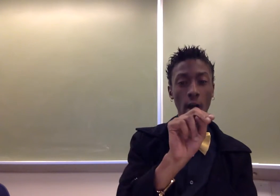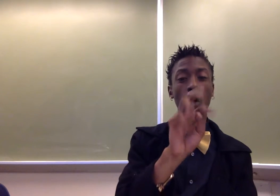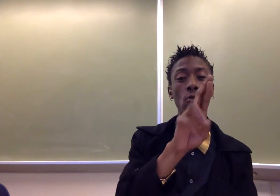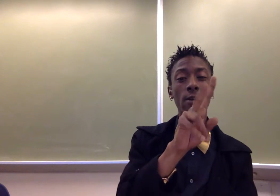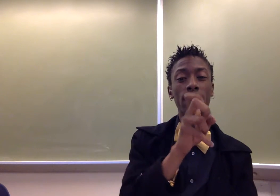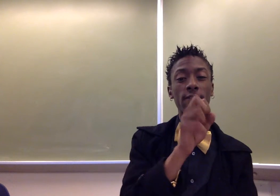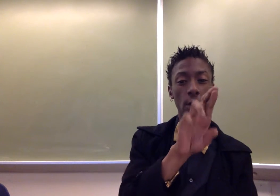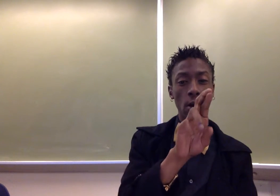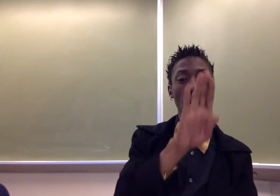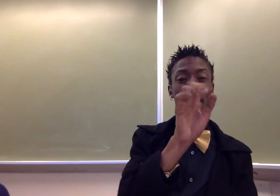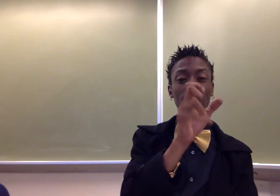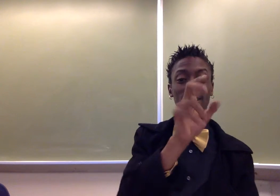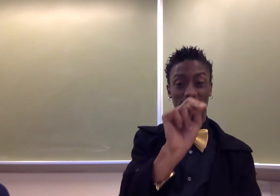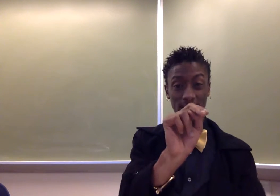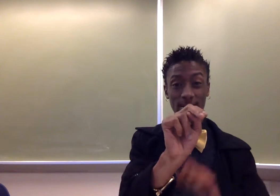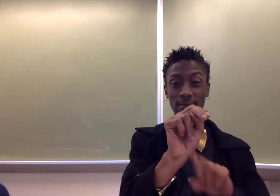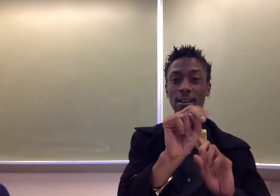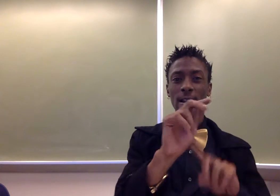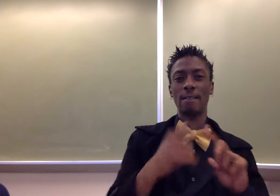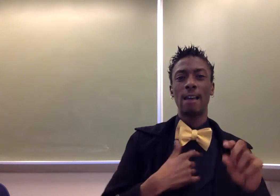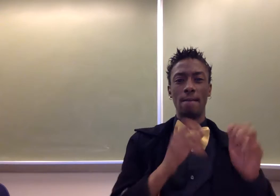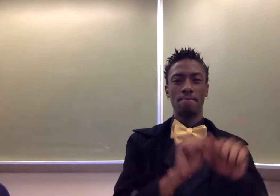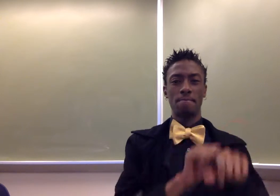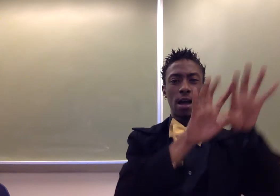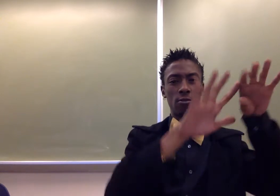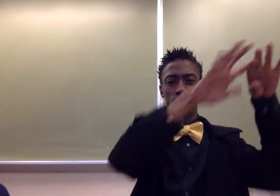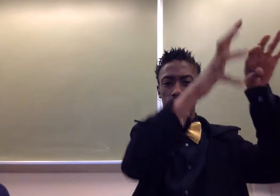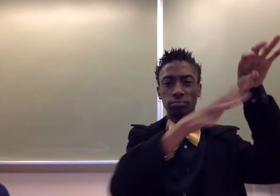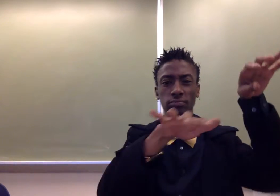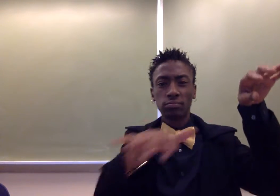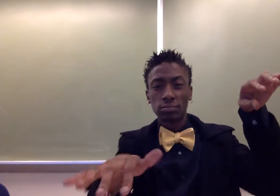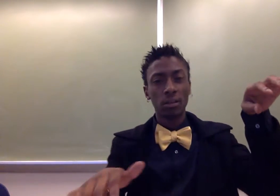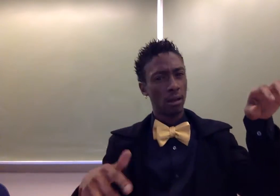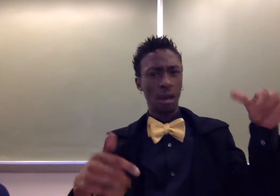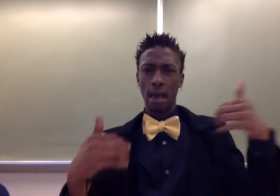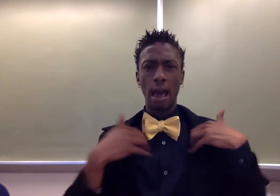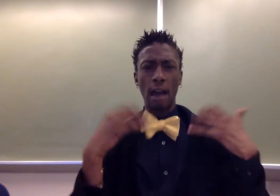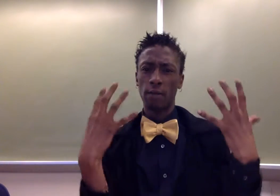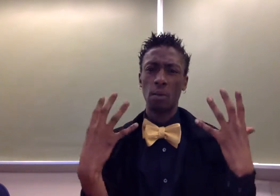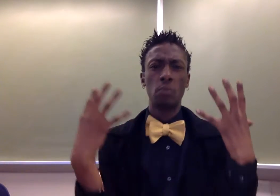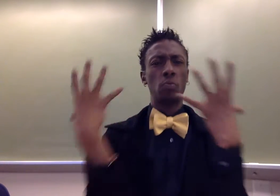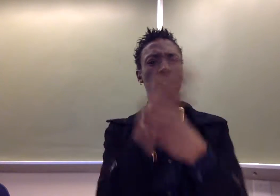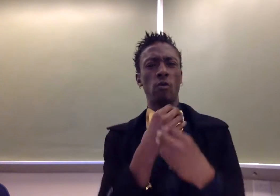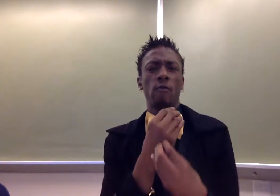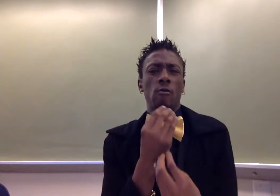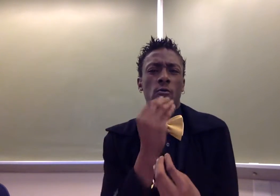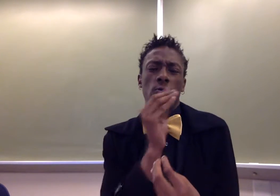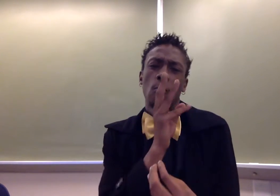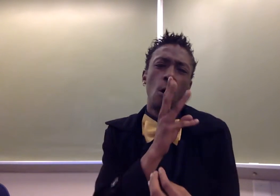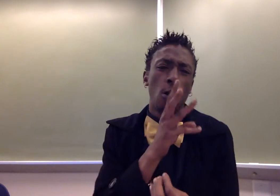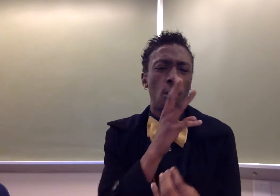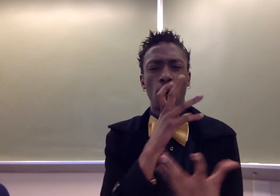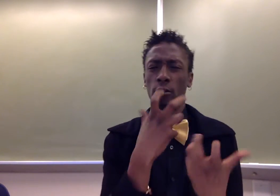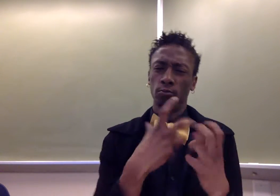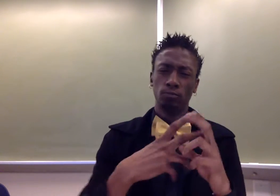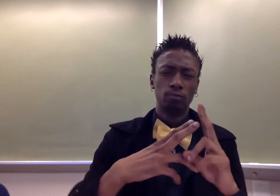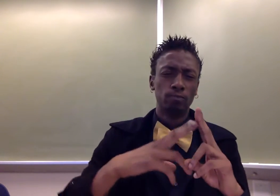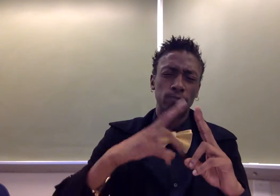have pristine rivers, and we have a beautiful mountain here that gives off a lot of water, that supplies a lot of the area. But how many